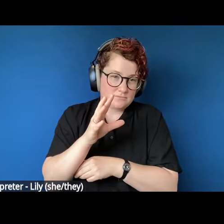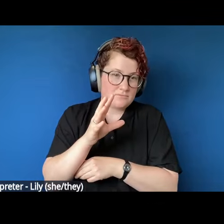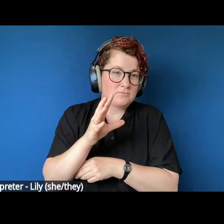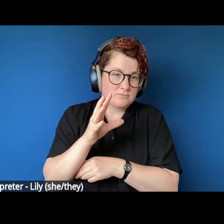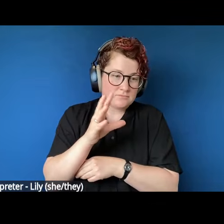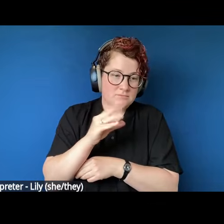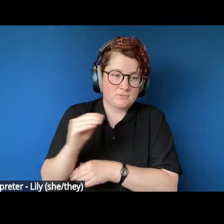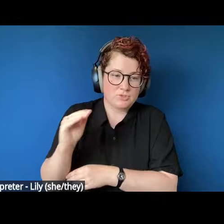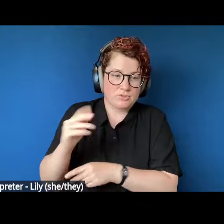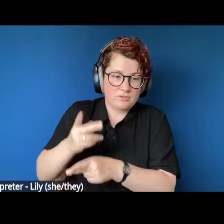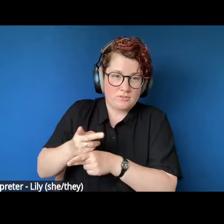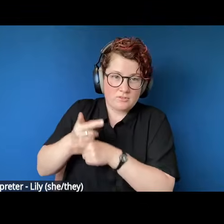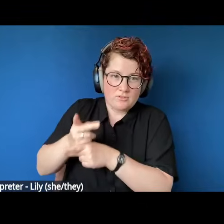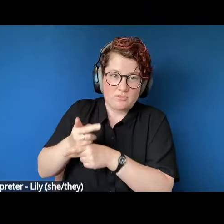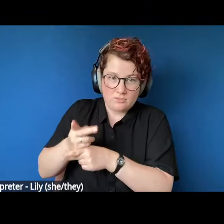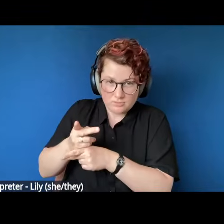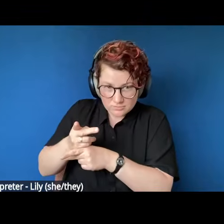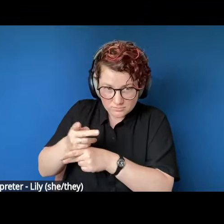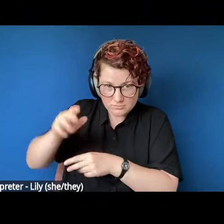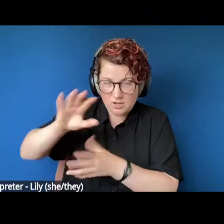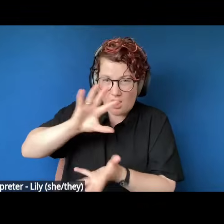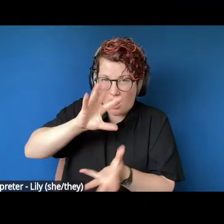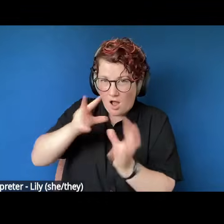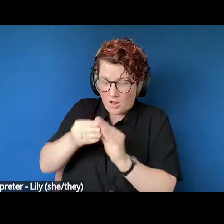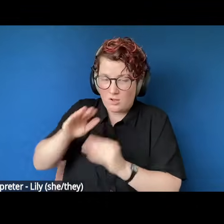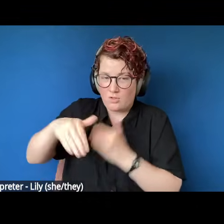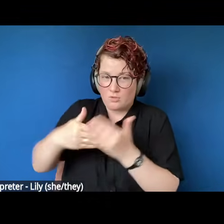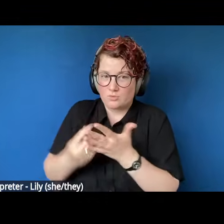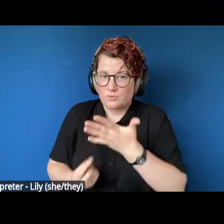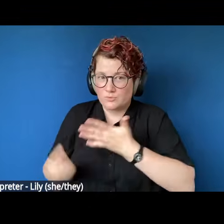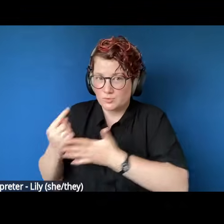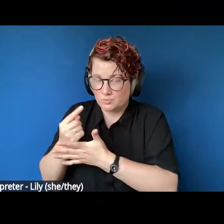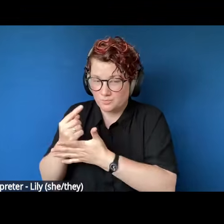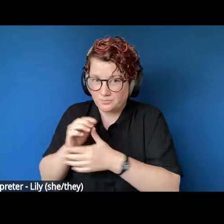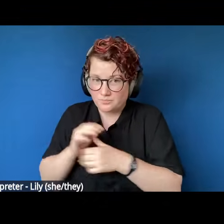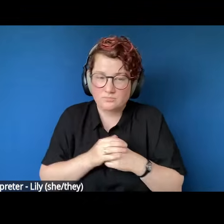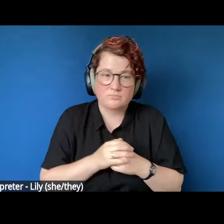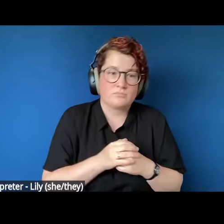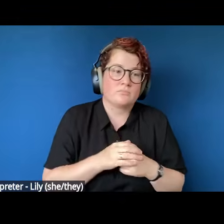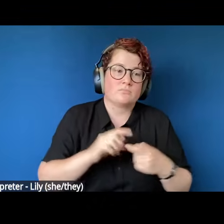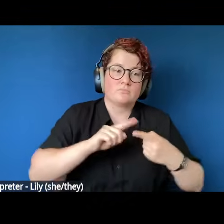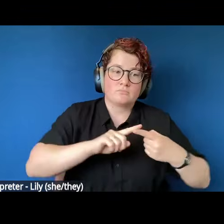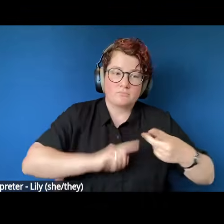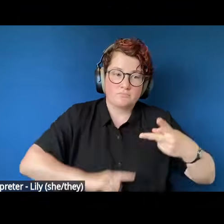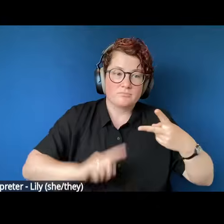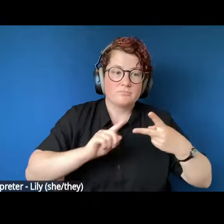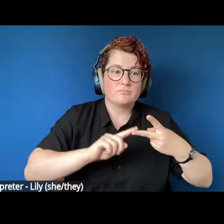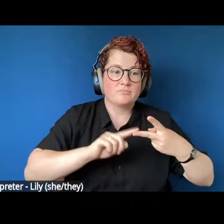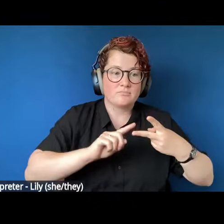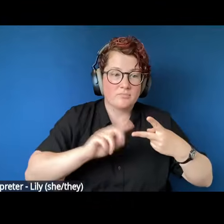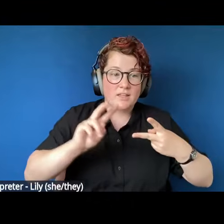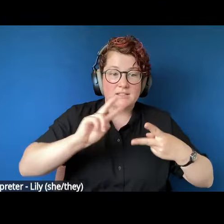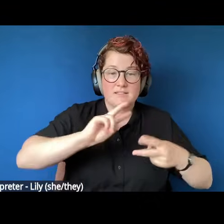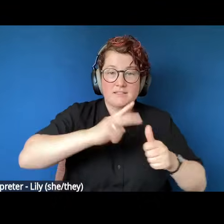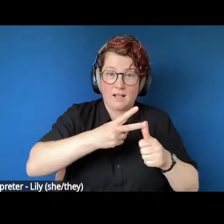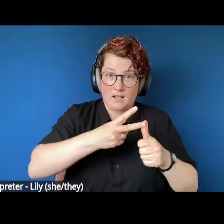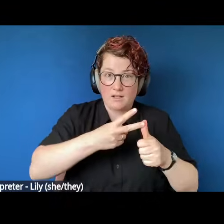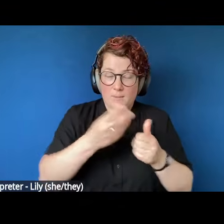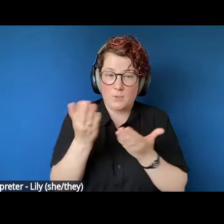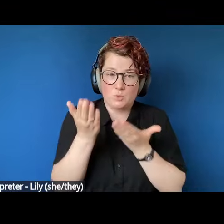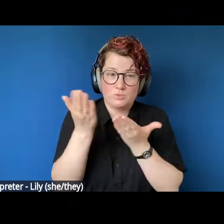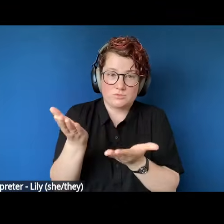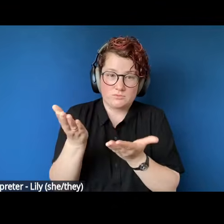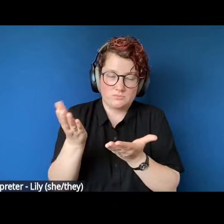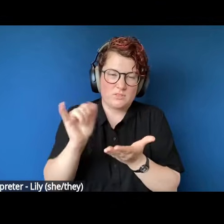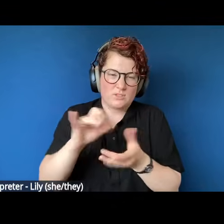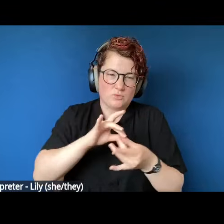requirement may be reviewed. The second motion that I'll be disclosing in the public meeting again relates to the in-camera